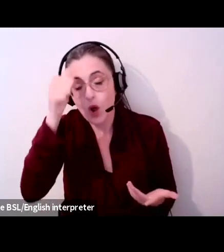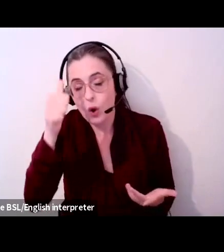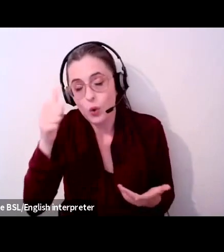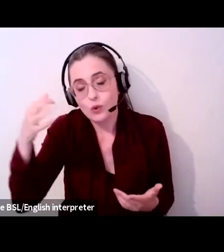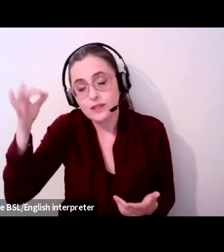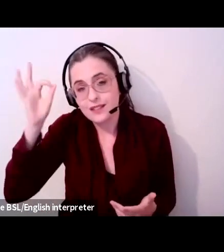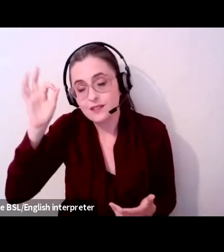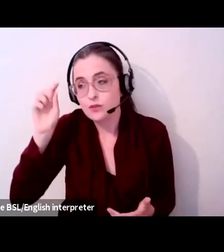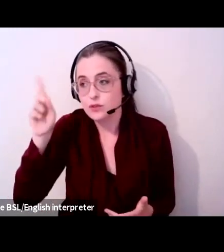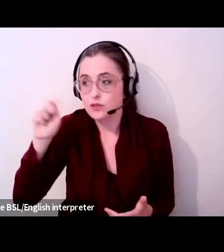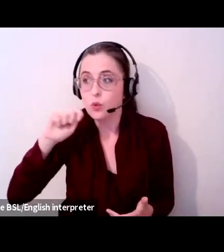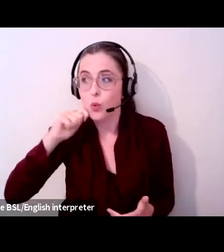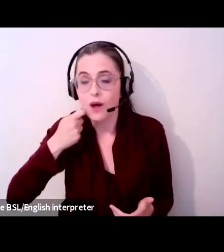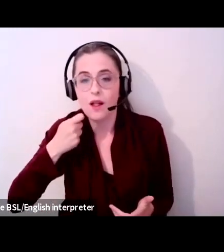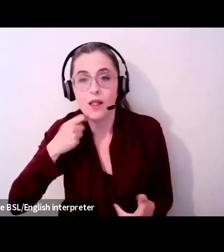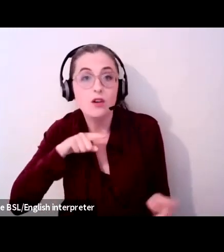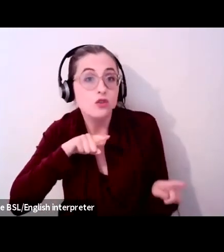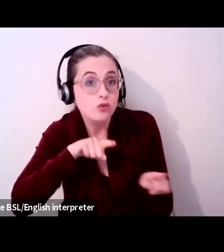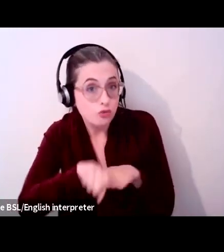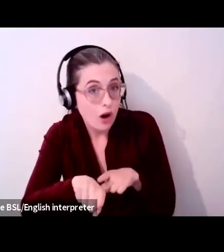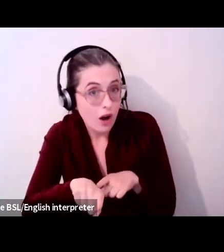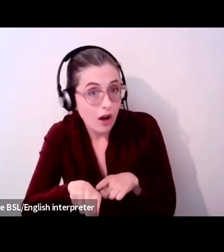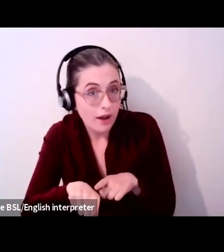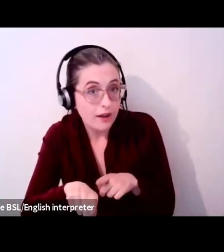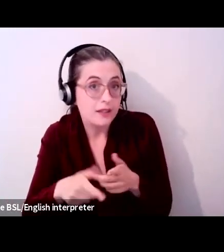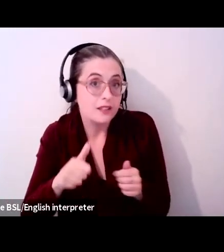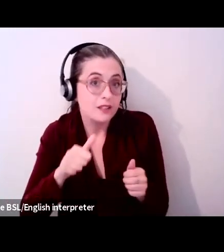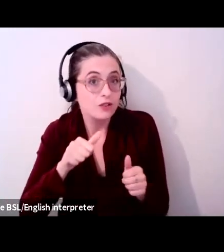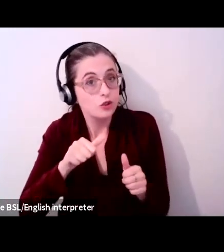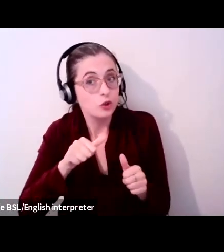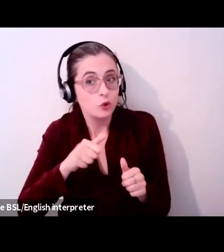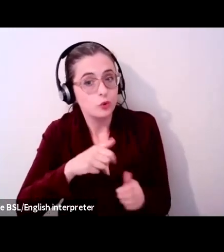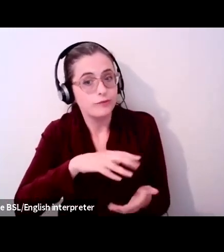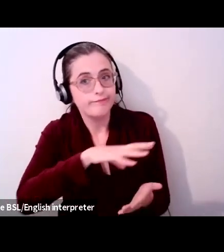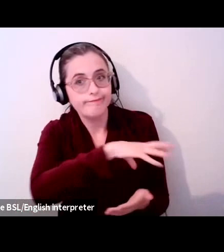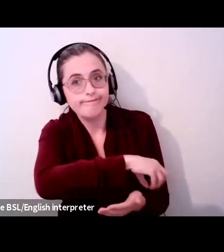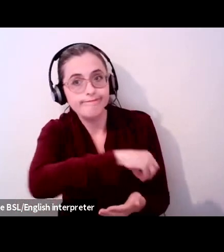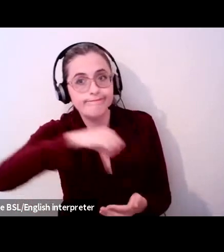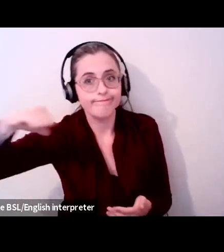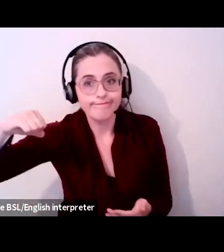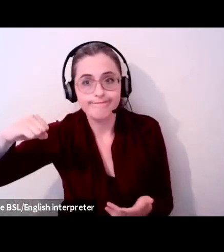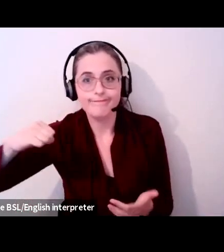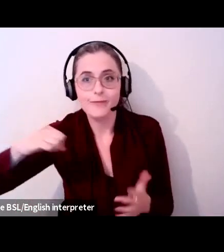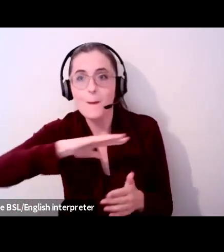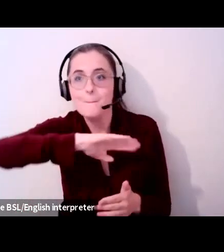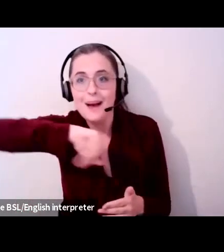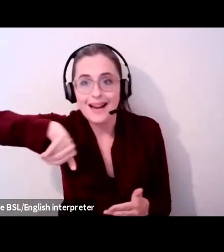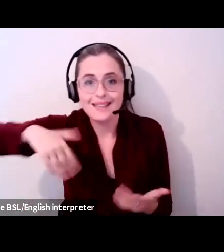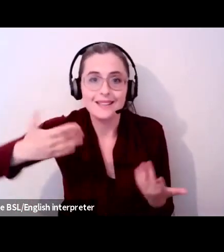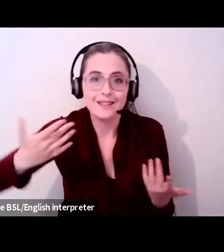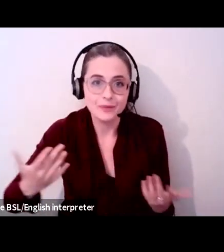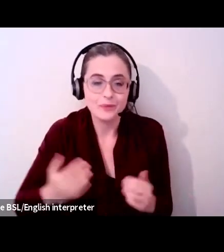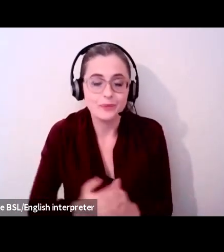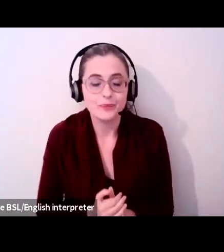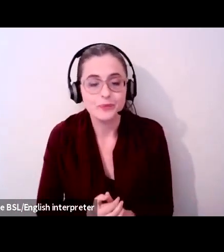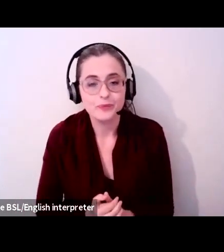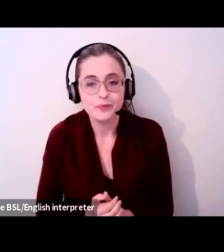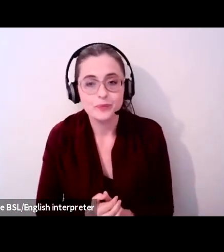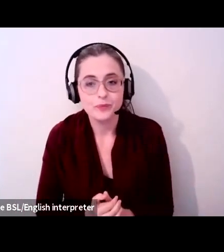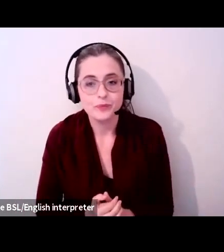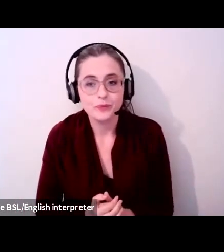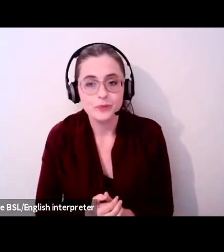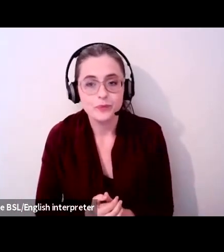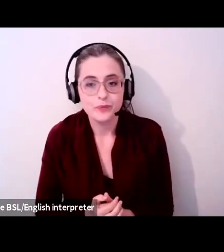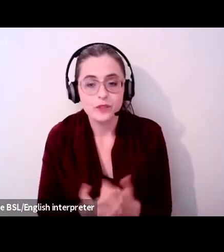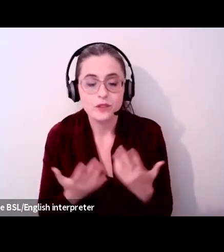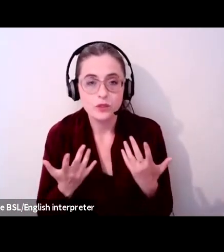local authorities will try and do their best to take it back. So I suppose